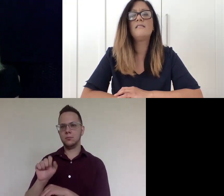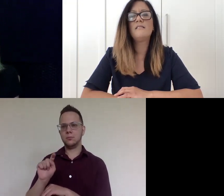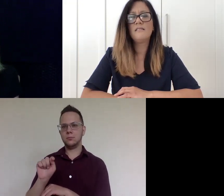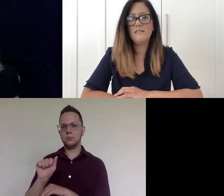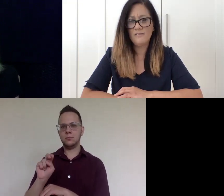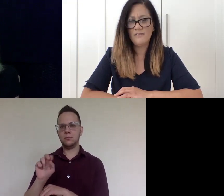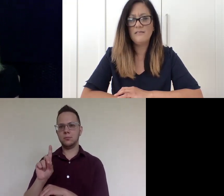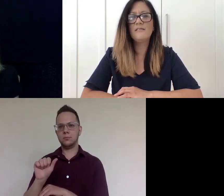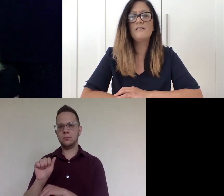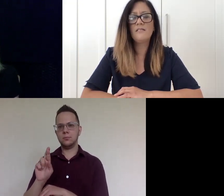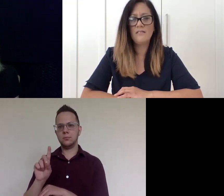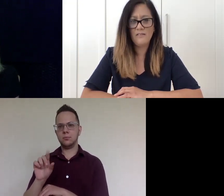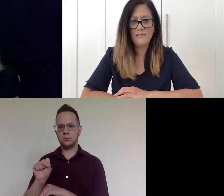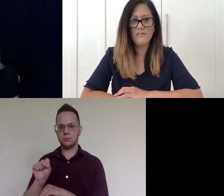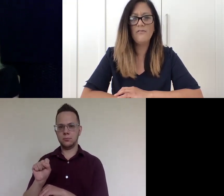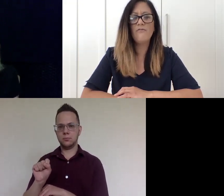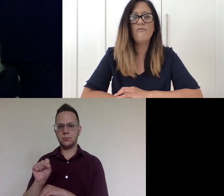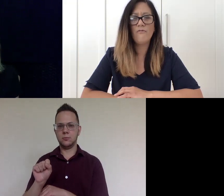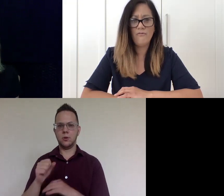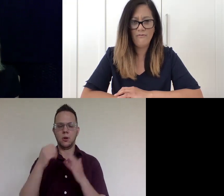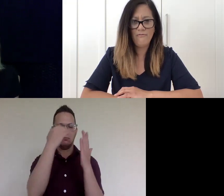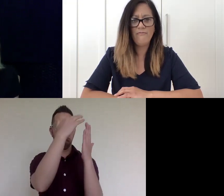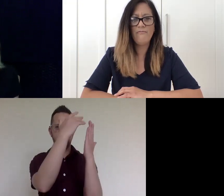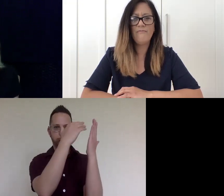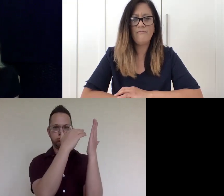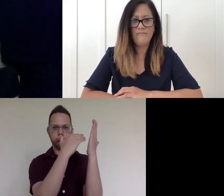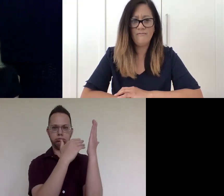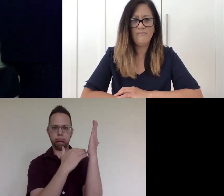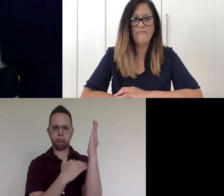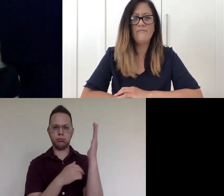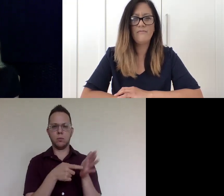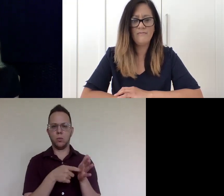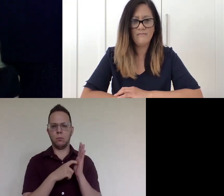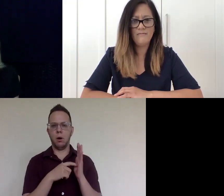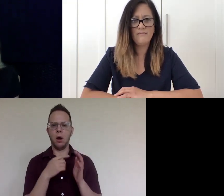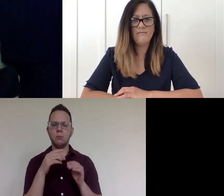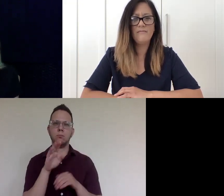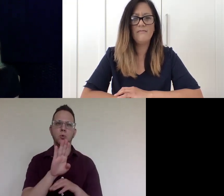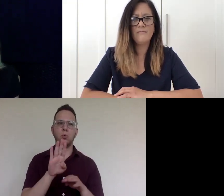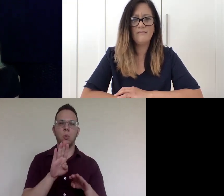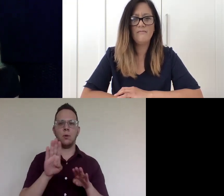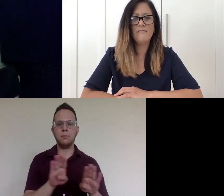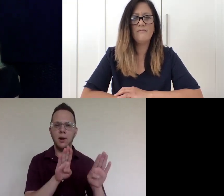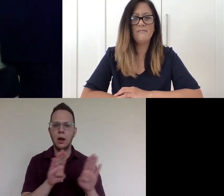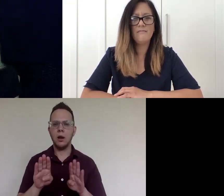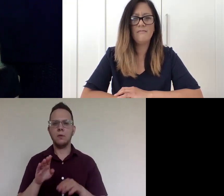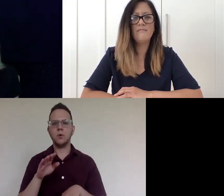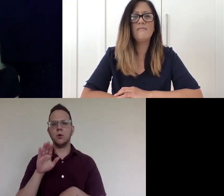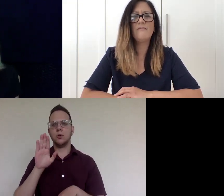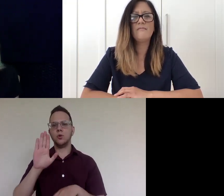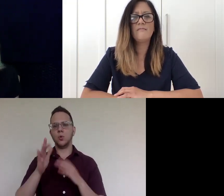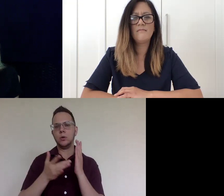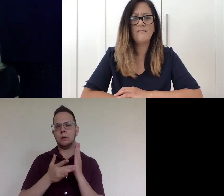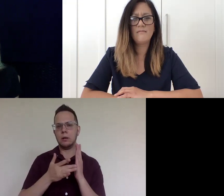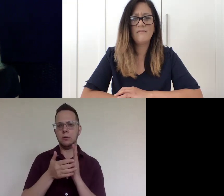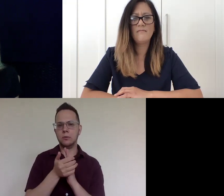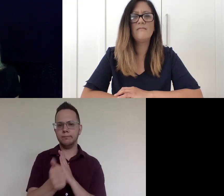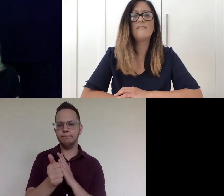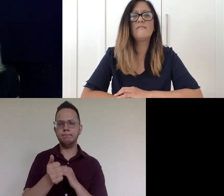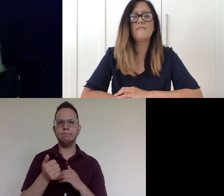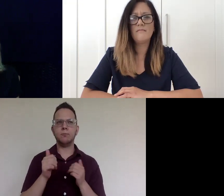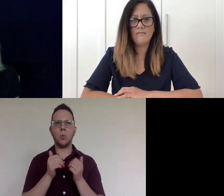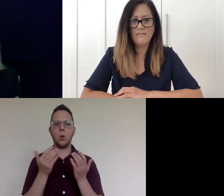And I read those, and in fact, yes, there were some demands for